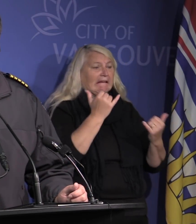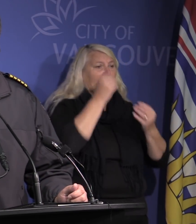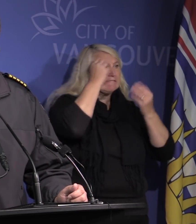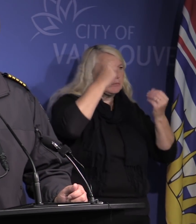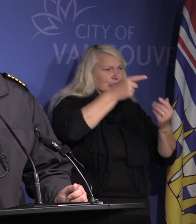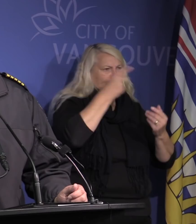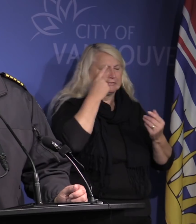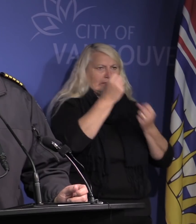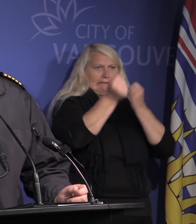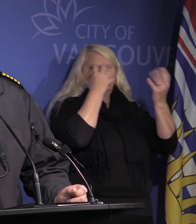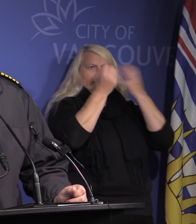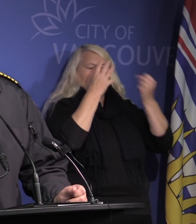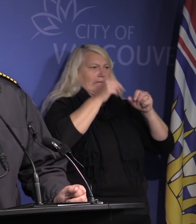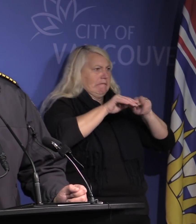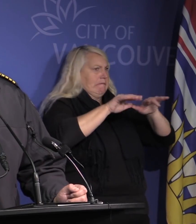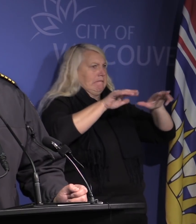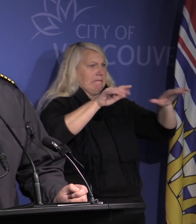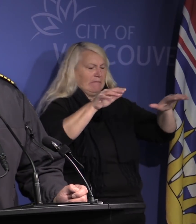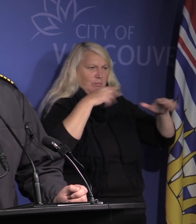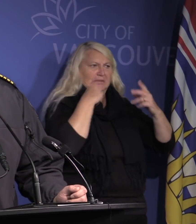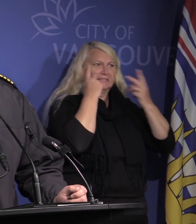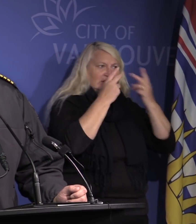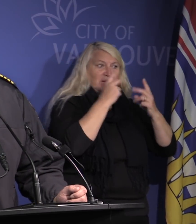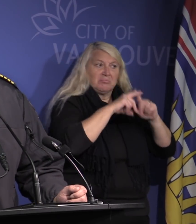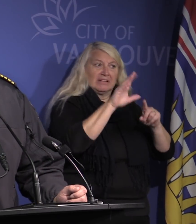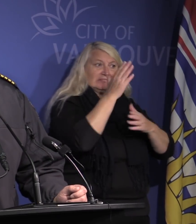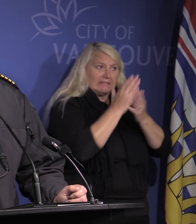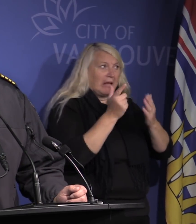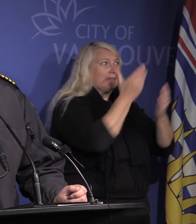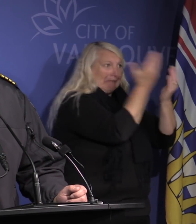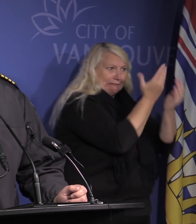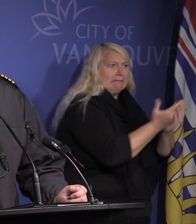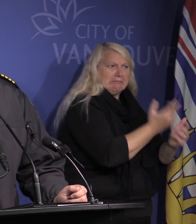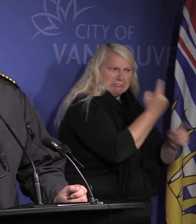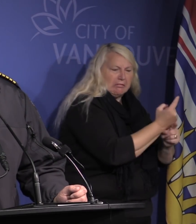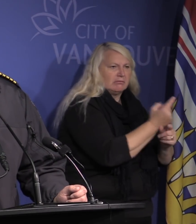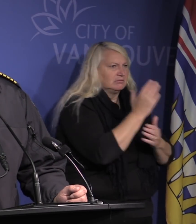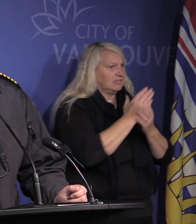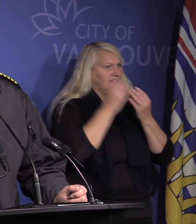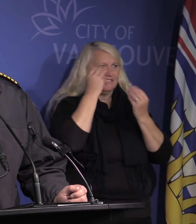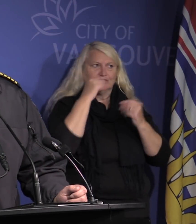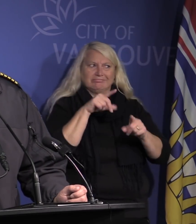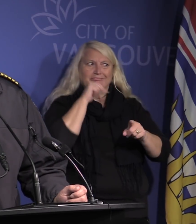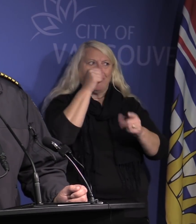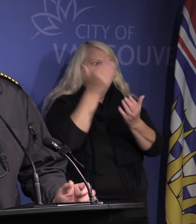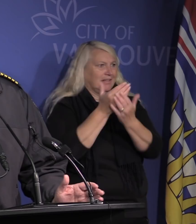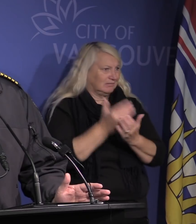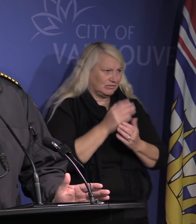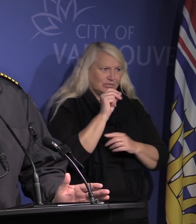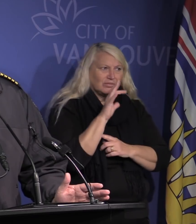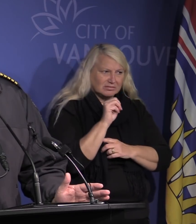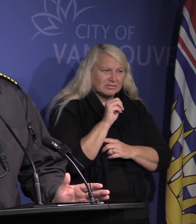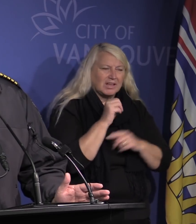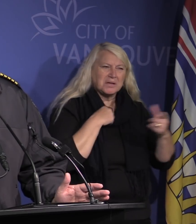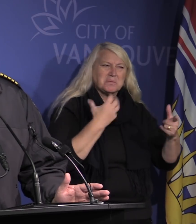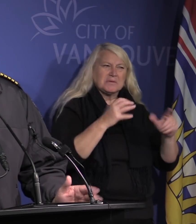time, and not all of it is coming from a verified source. Let me make it